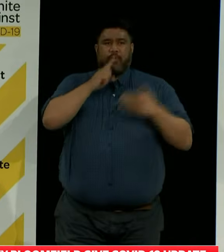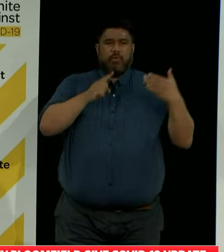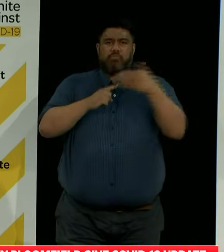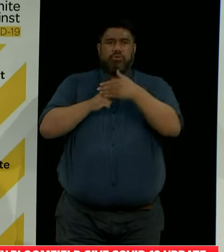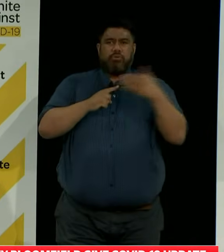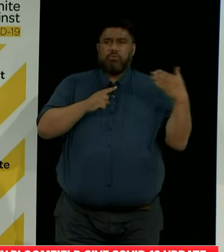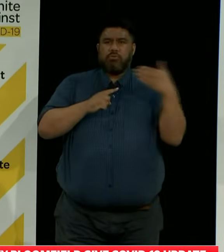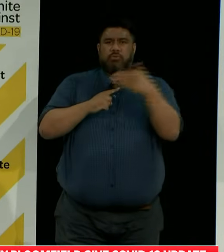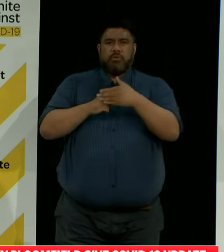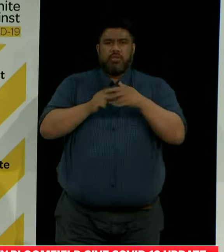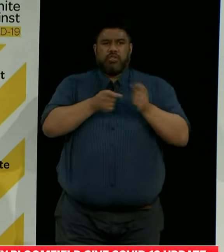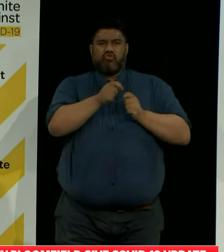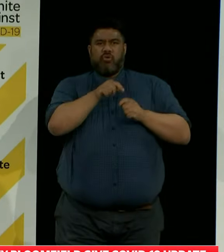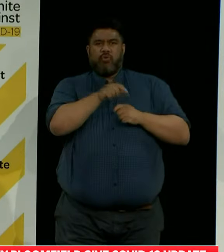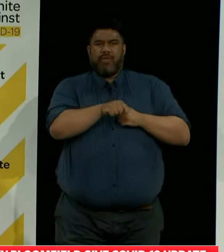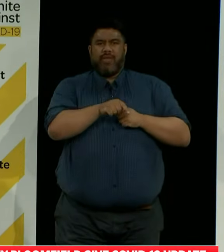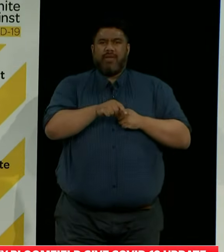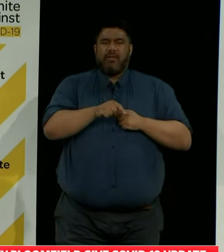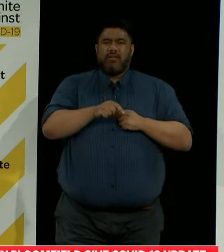people. Is that something that you would consider?